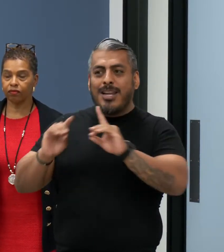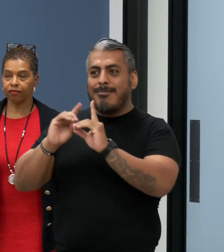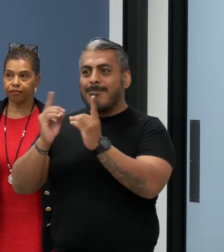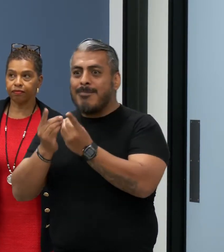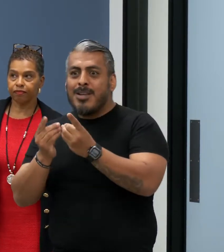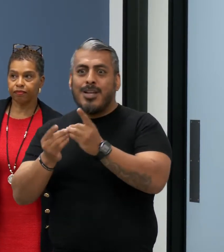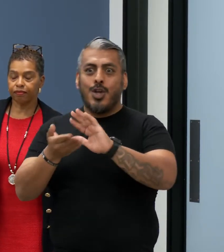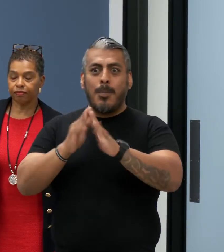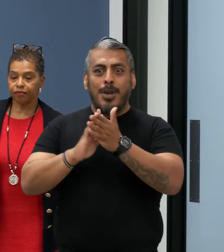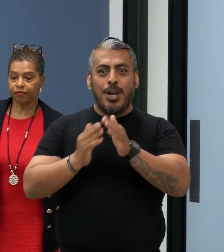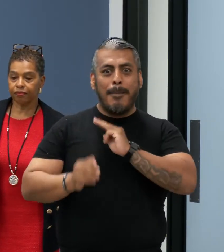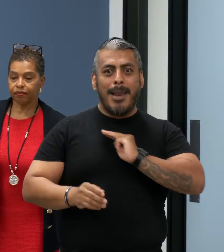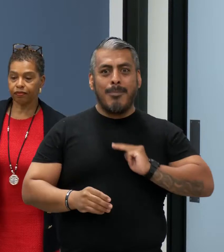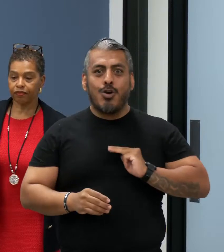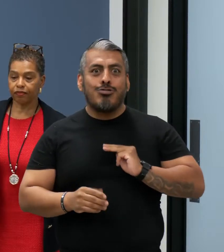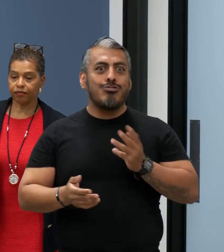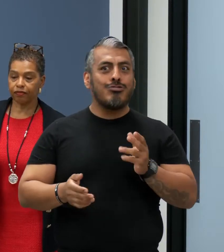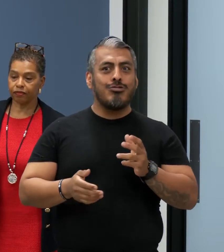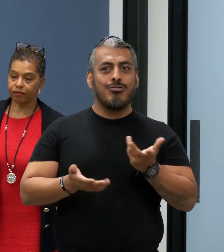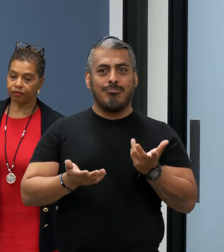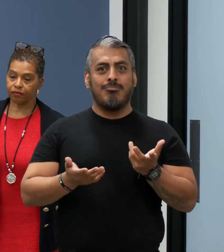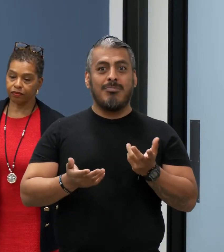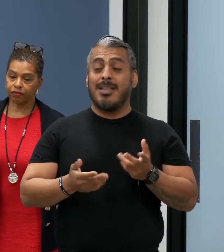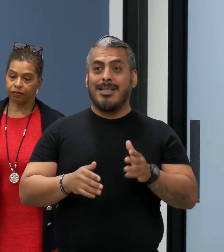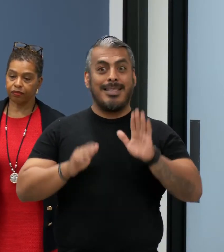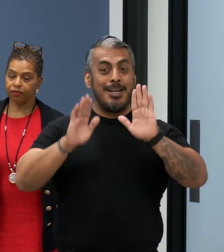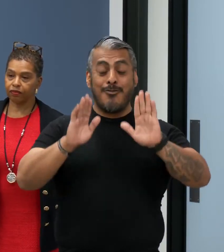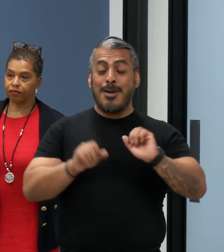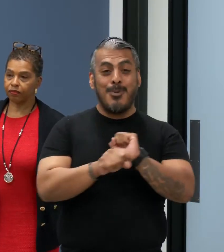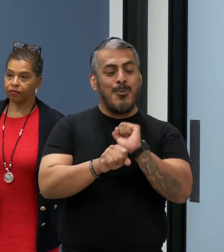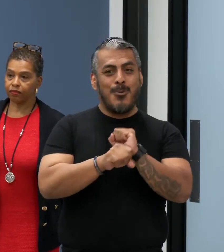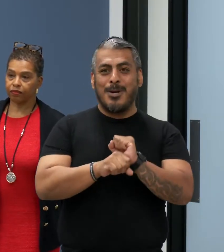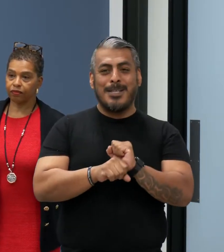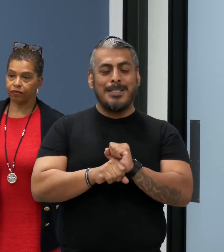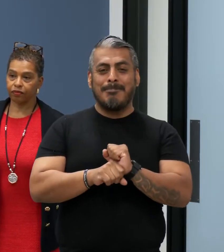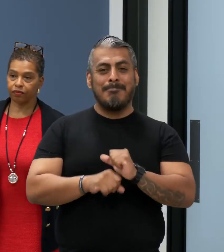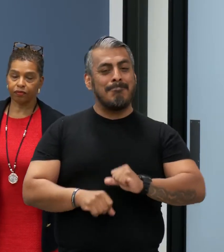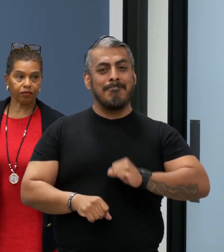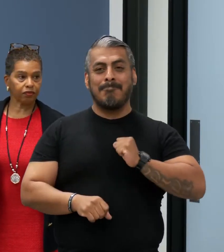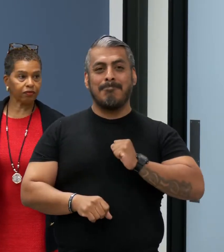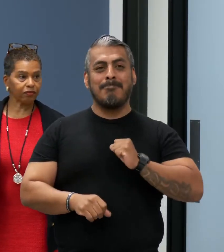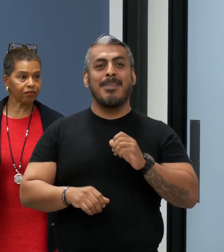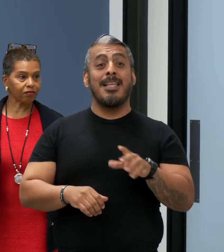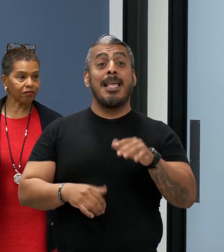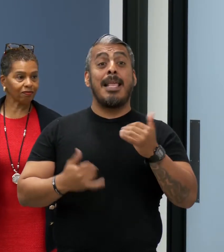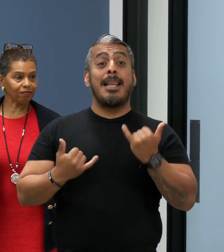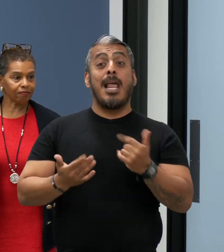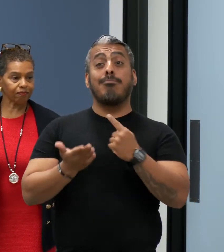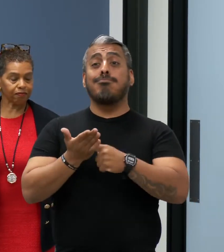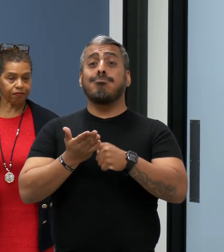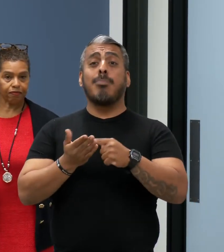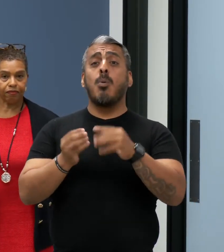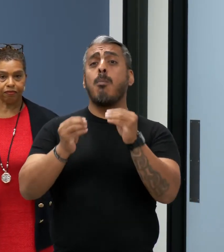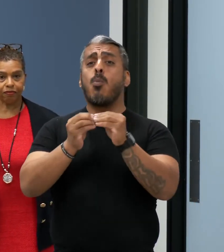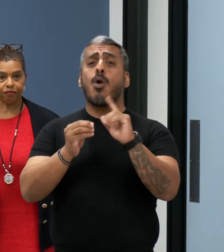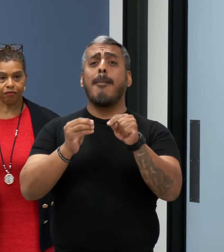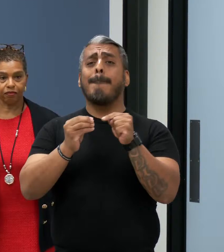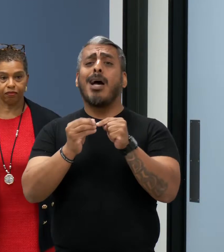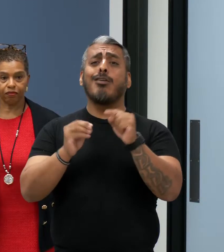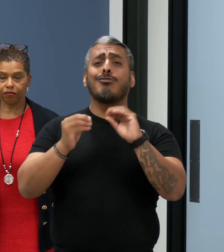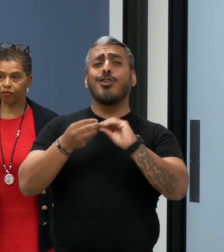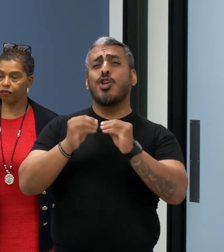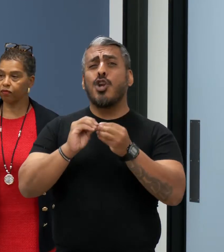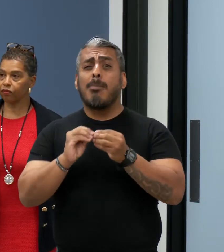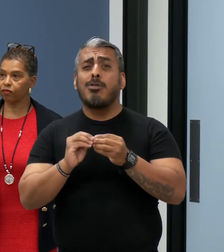members, stakeholders. So incredible work that continues to amaze me. So I want to talk more about the numbers, and I want to set a